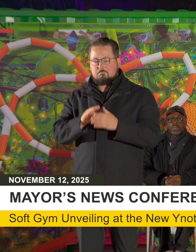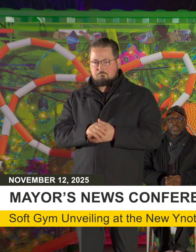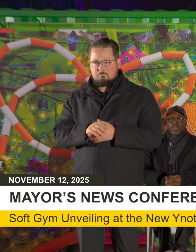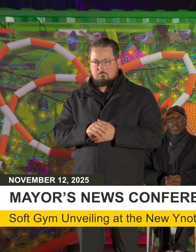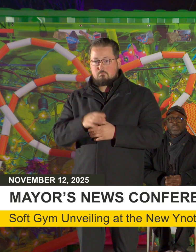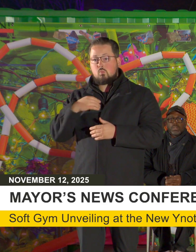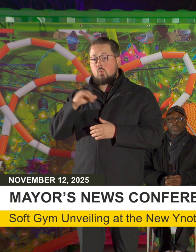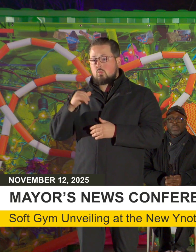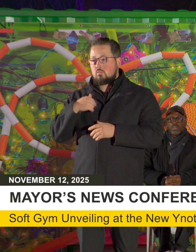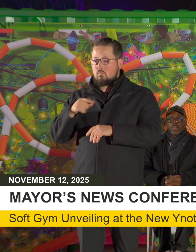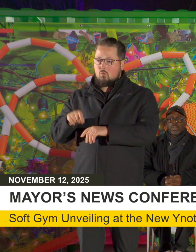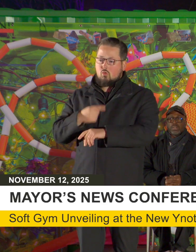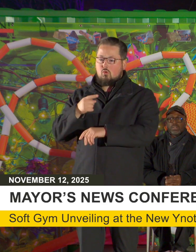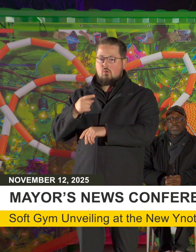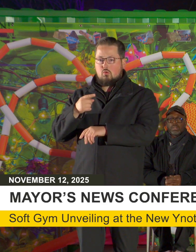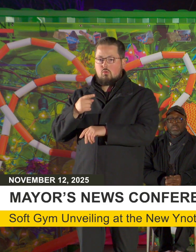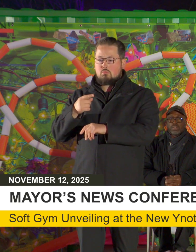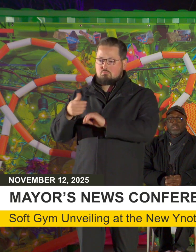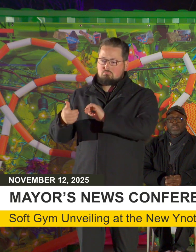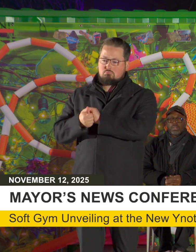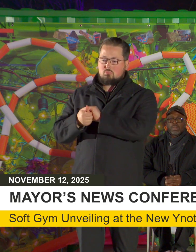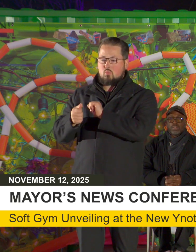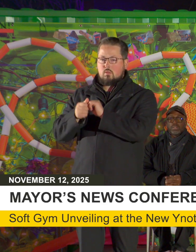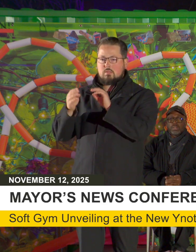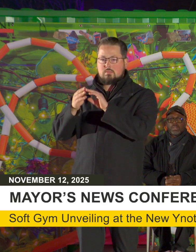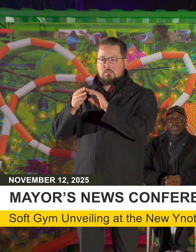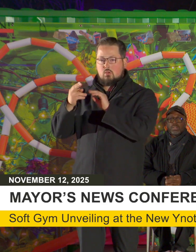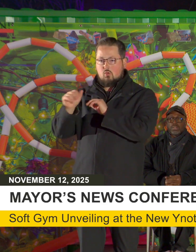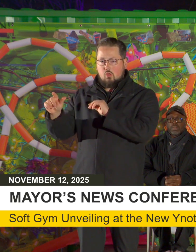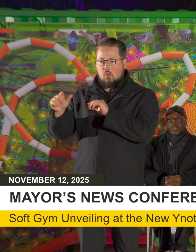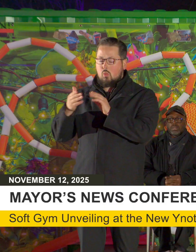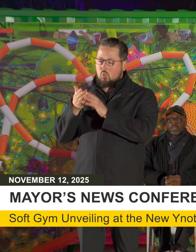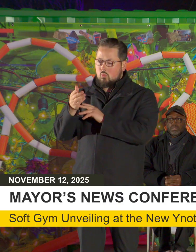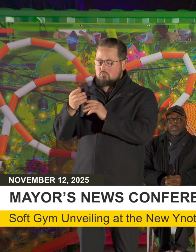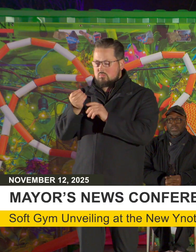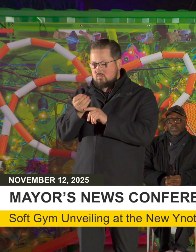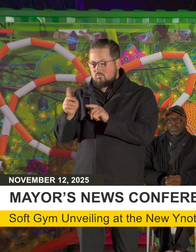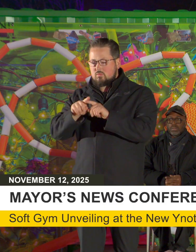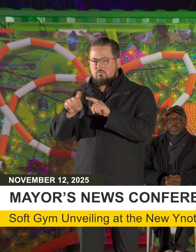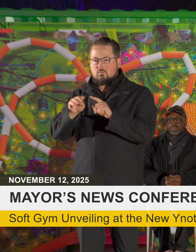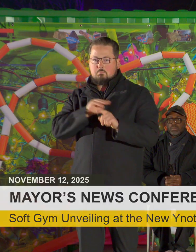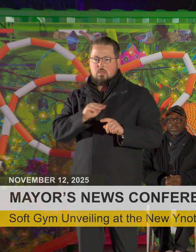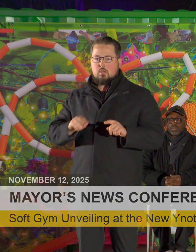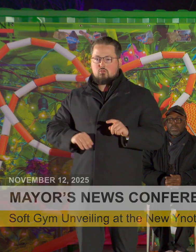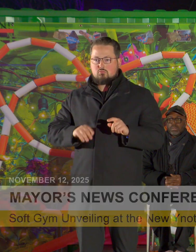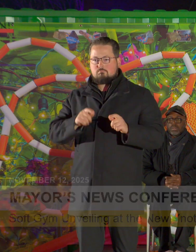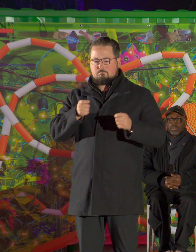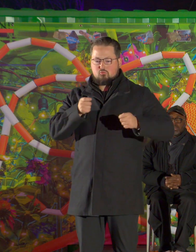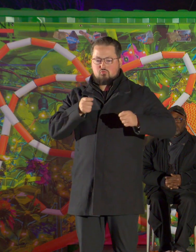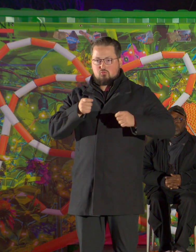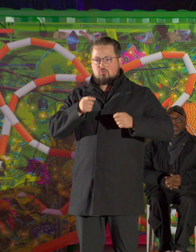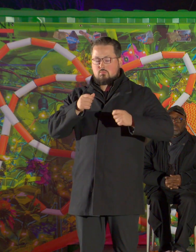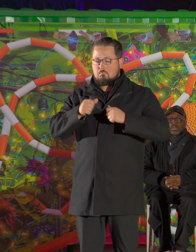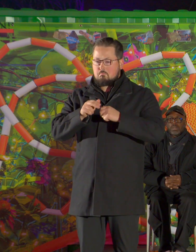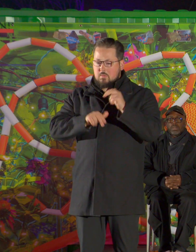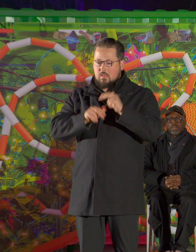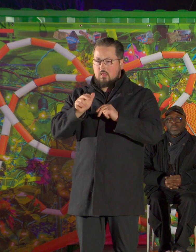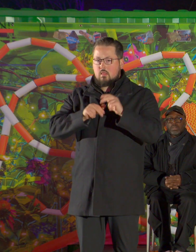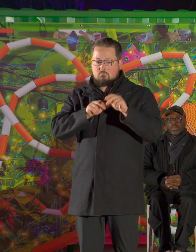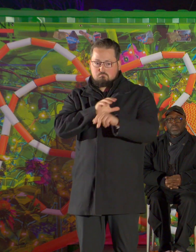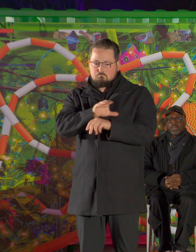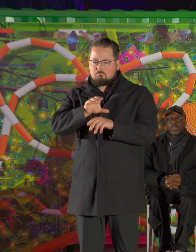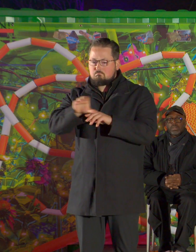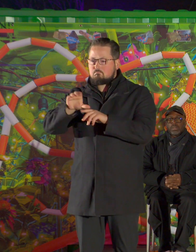had a long-term partnership with City Hall through several administrations, building critical capacity that's helping local